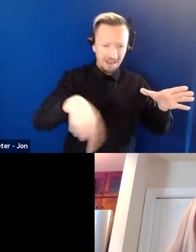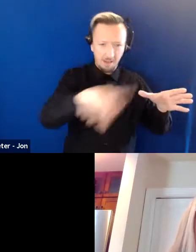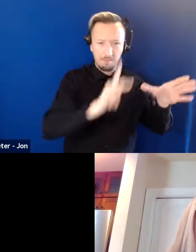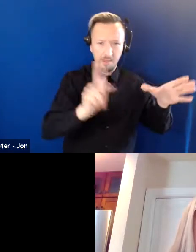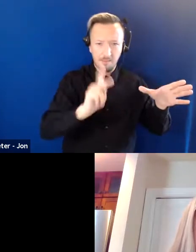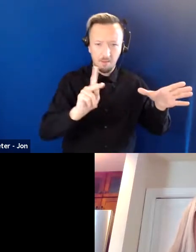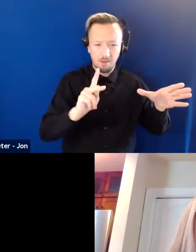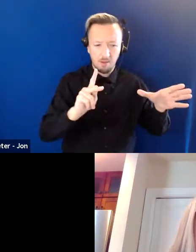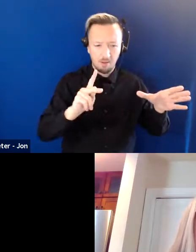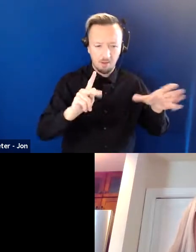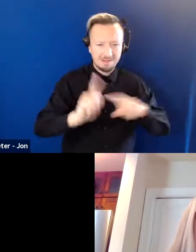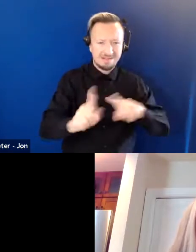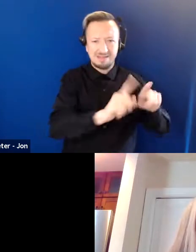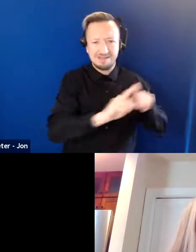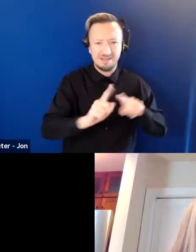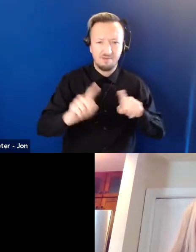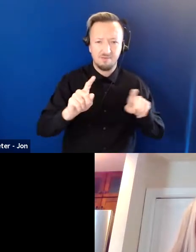while you're trying to elevate.